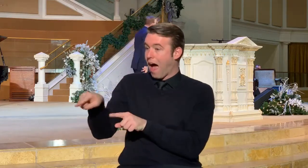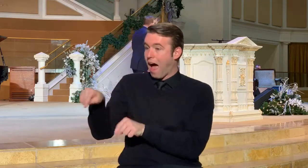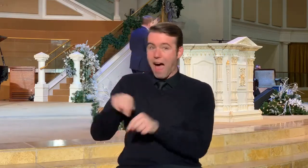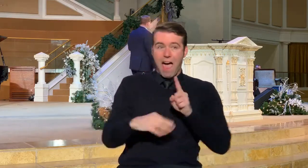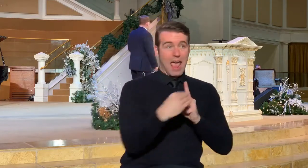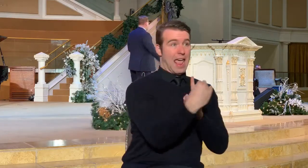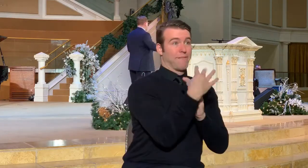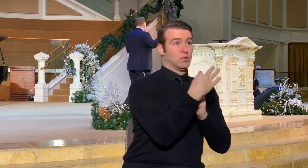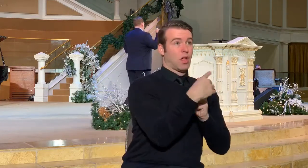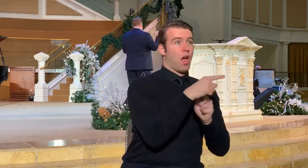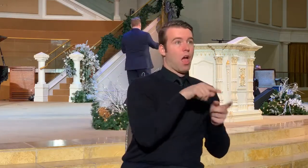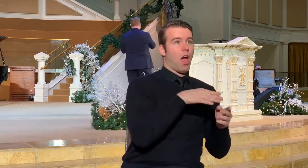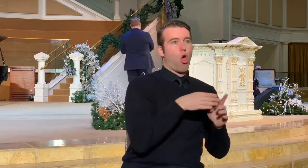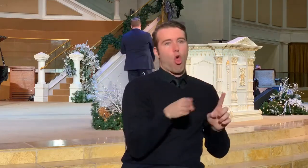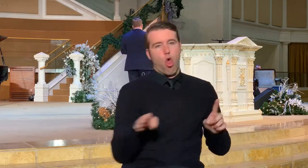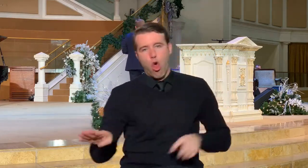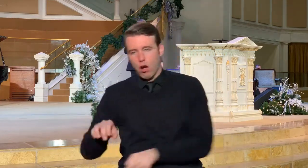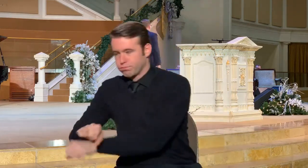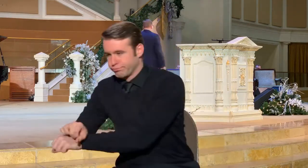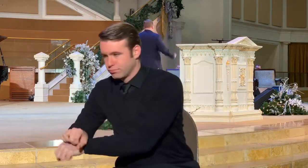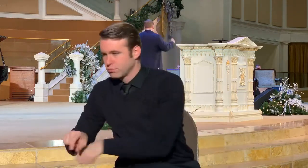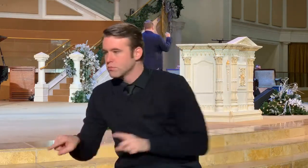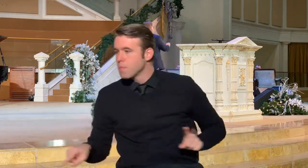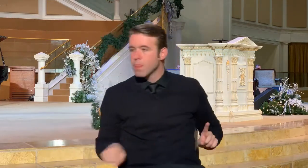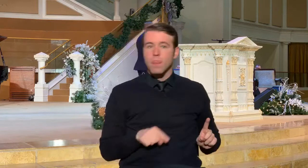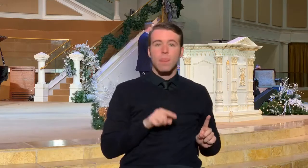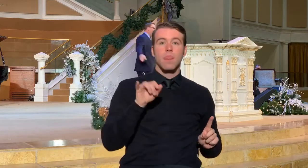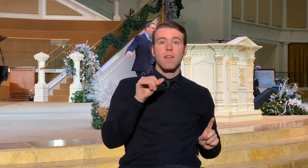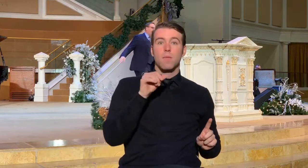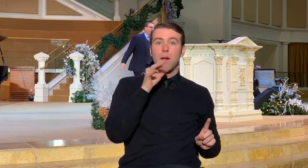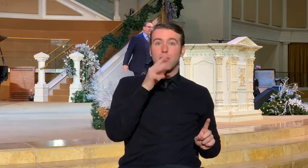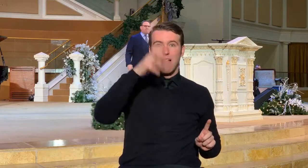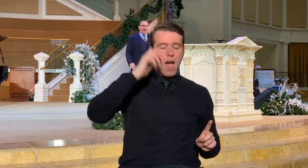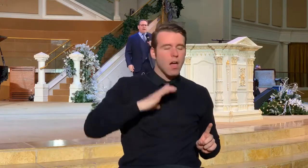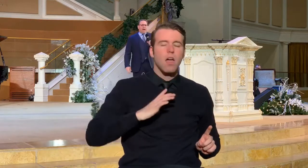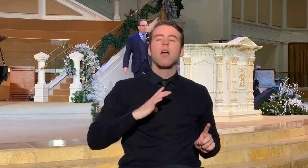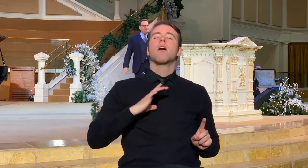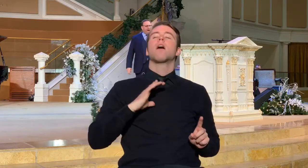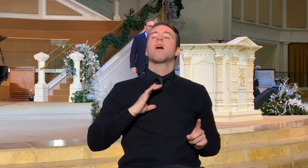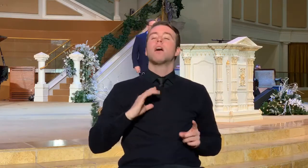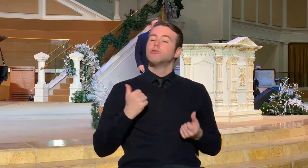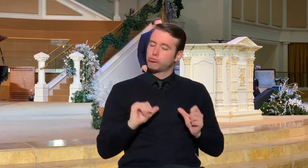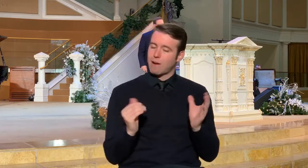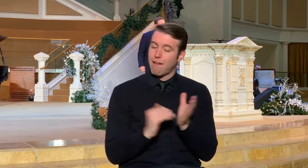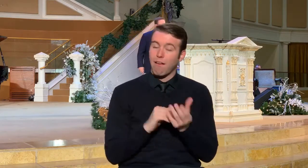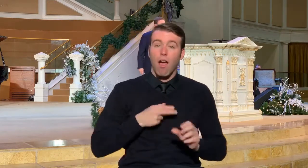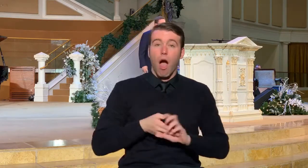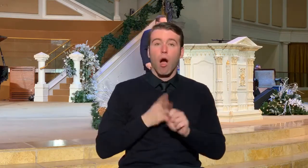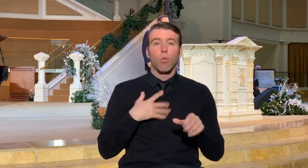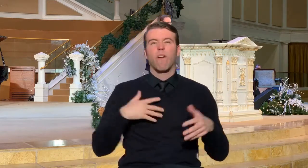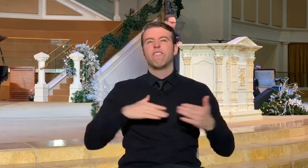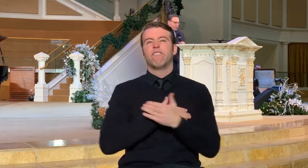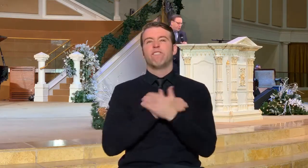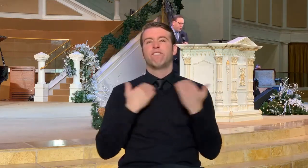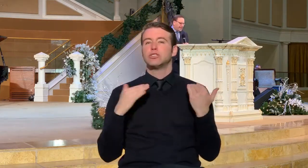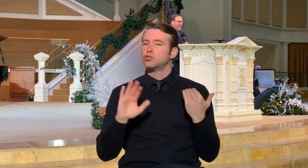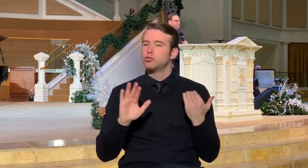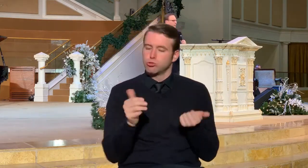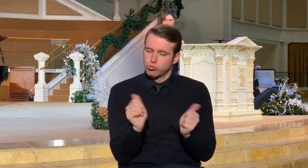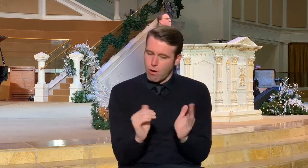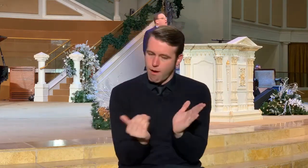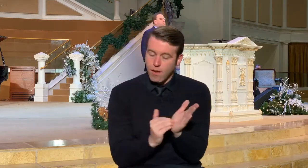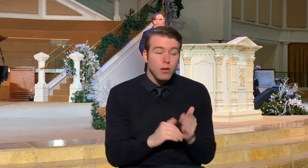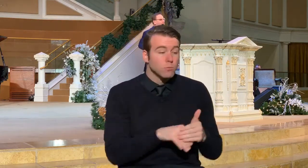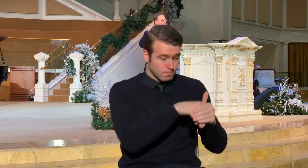him. But faith says we got to keep trying. We got to go again. We got to get back up and fight our way through this. And so Judah